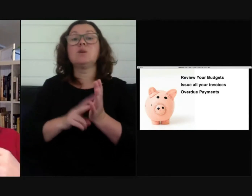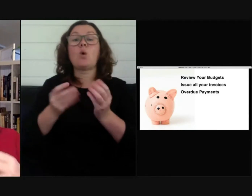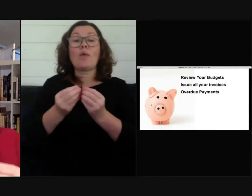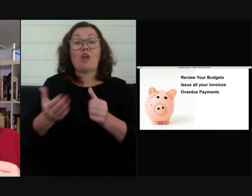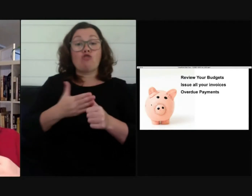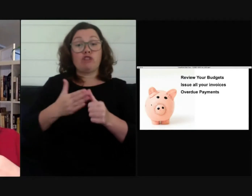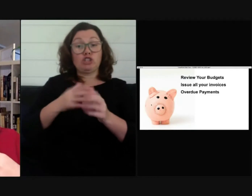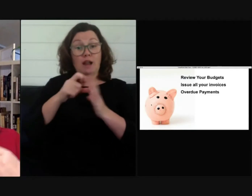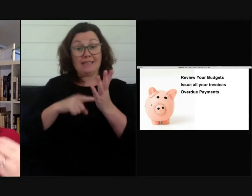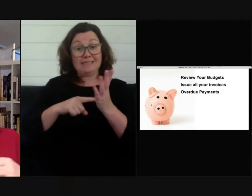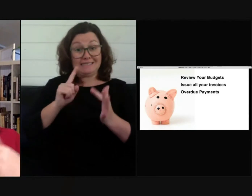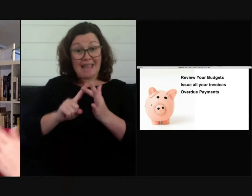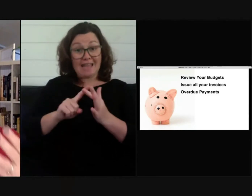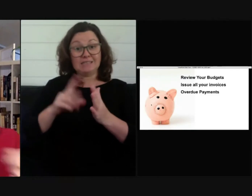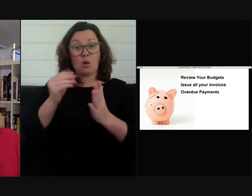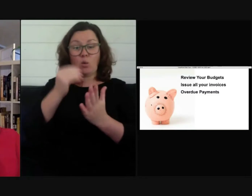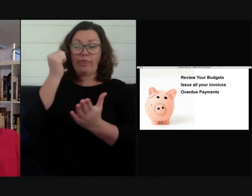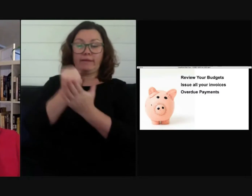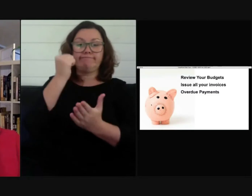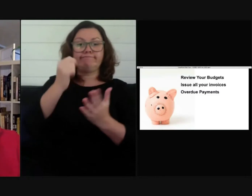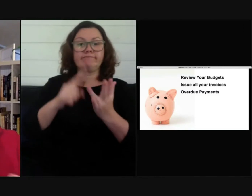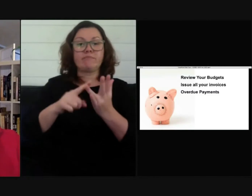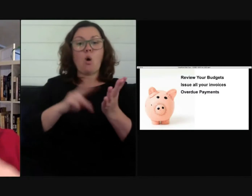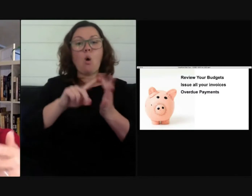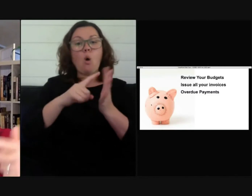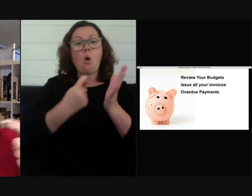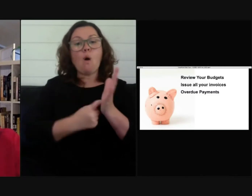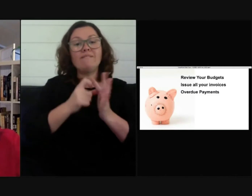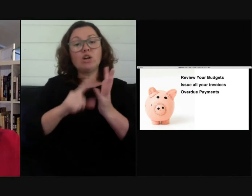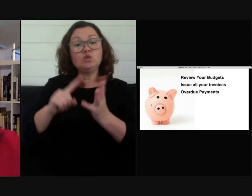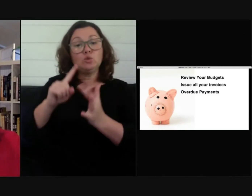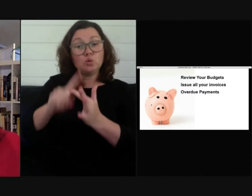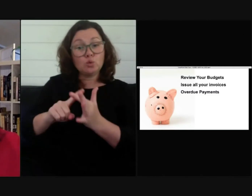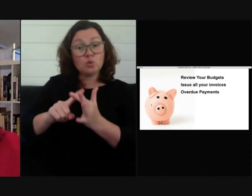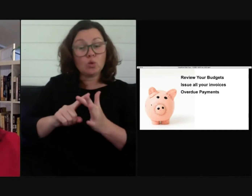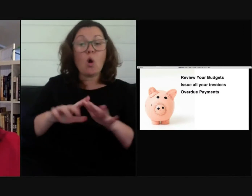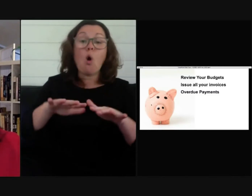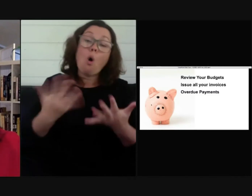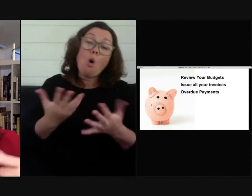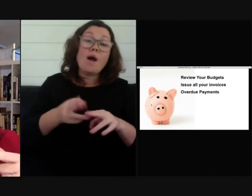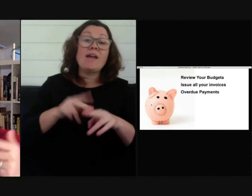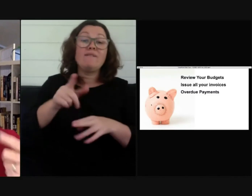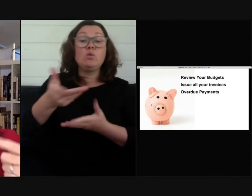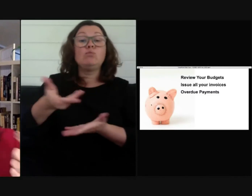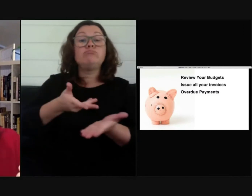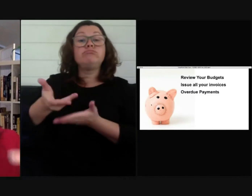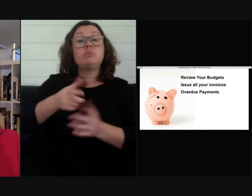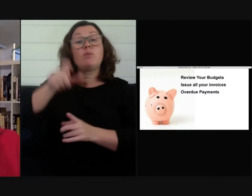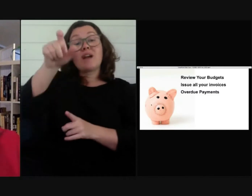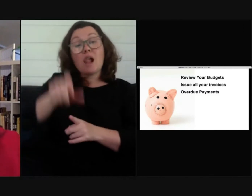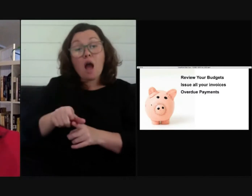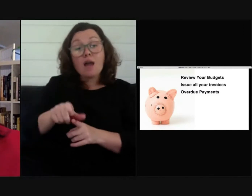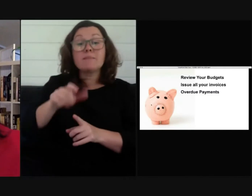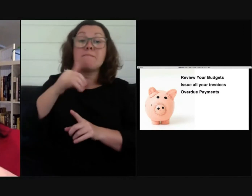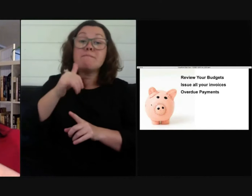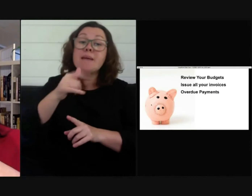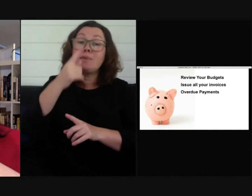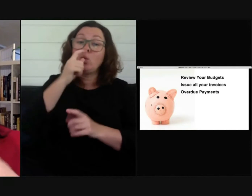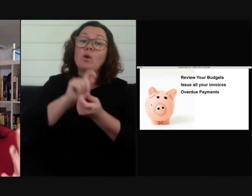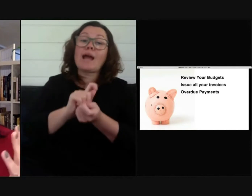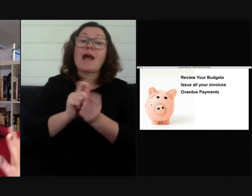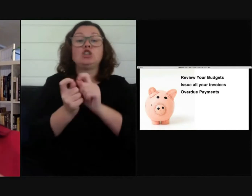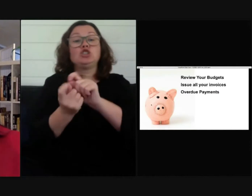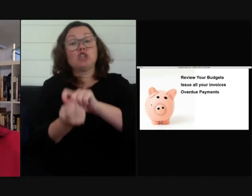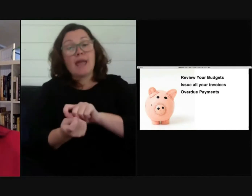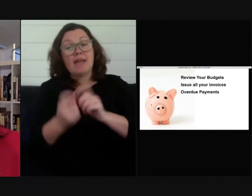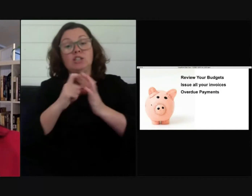after conversation with the client, you might want to change the due date to be more possible for them. This is not